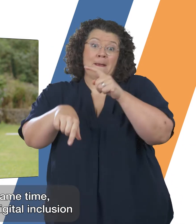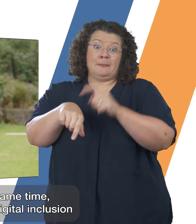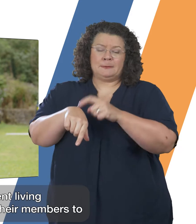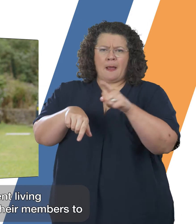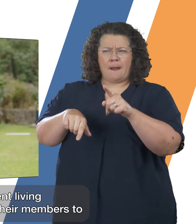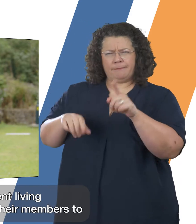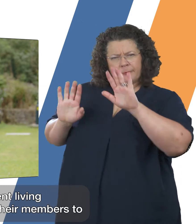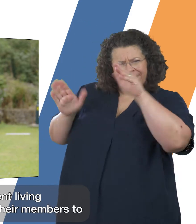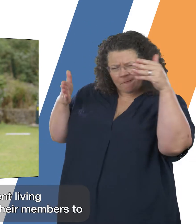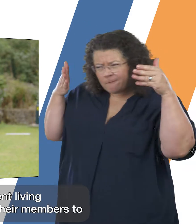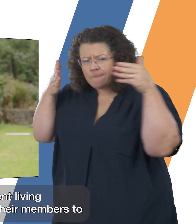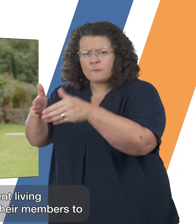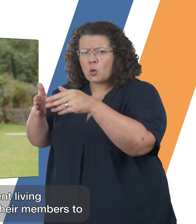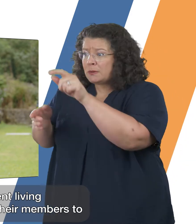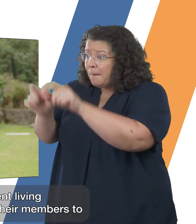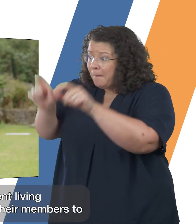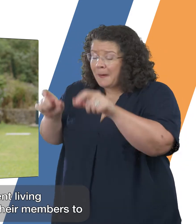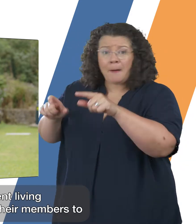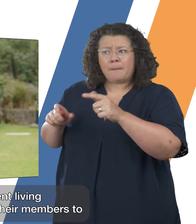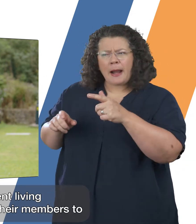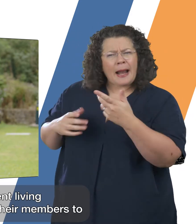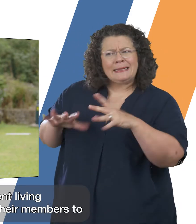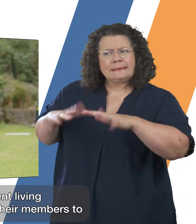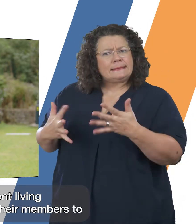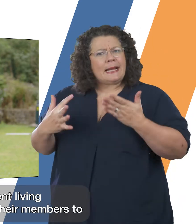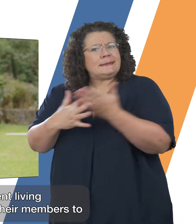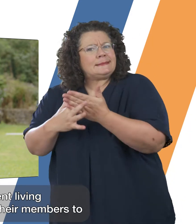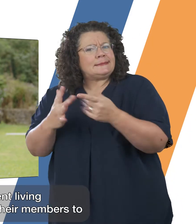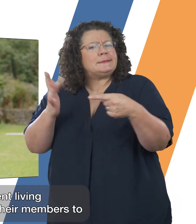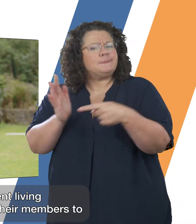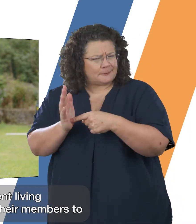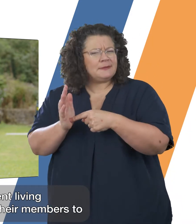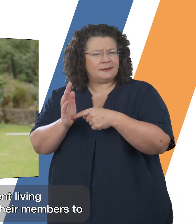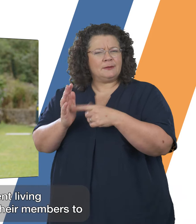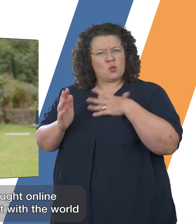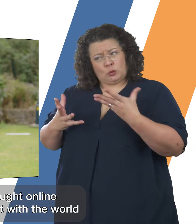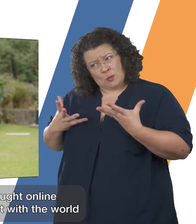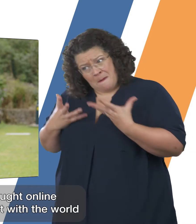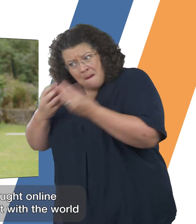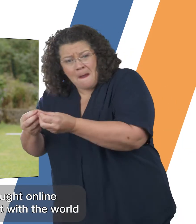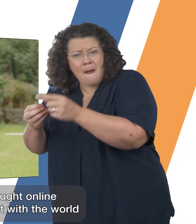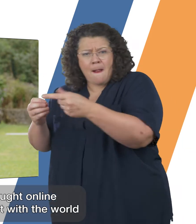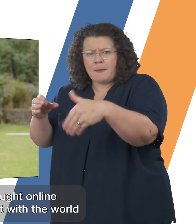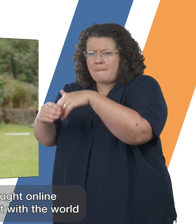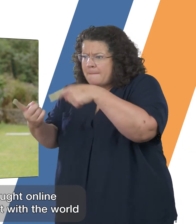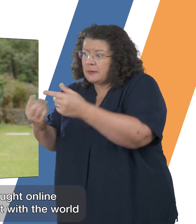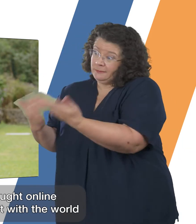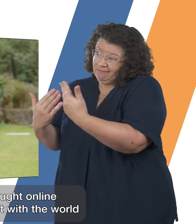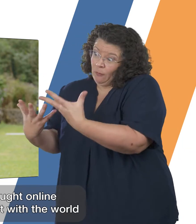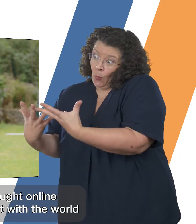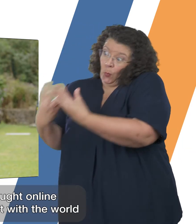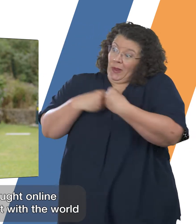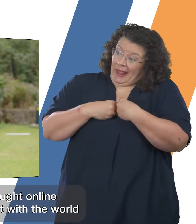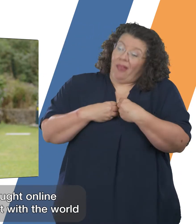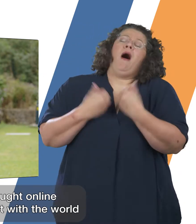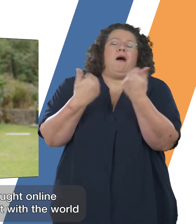digital inclusion and independent living as they were helping their members to essentially be brought online so